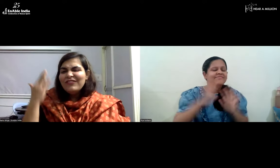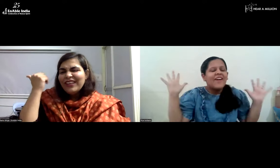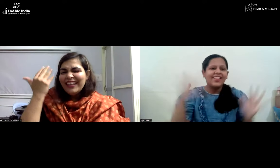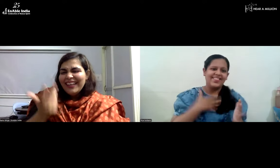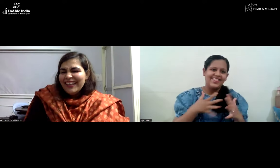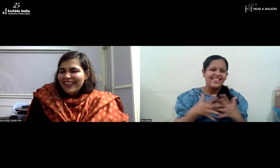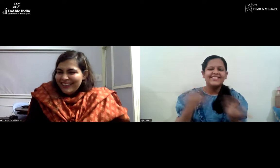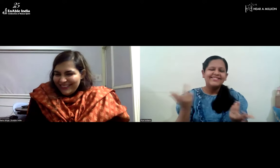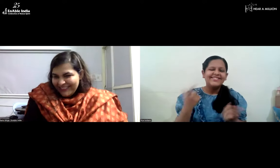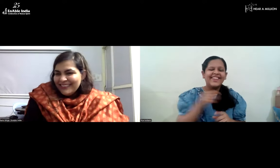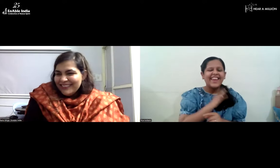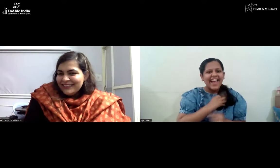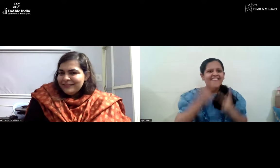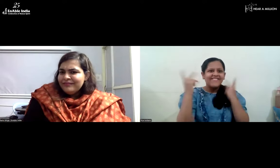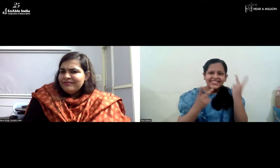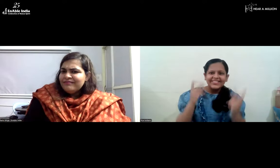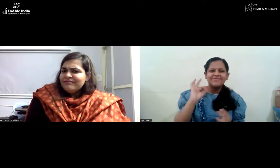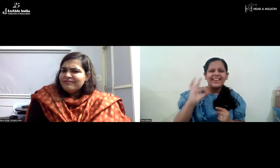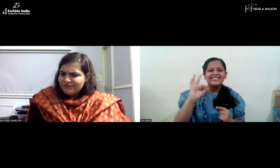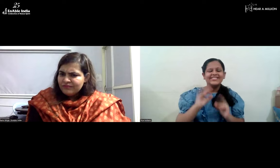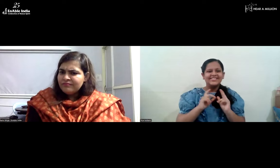change the location.